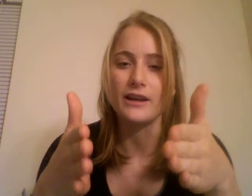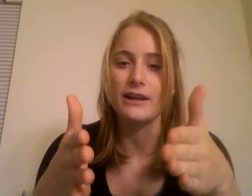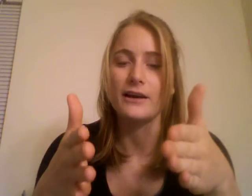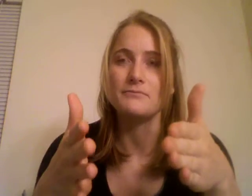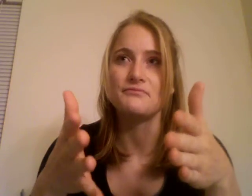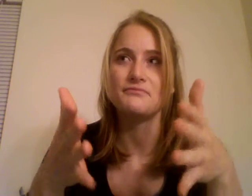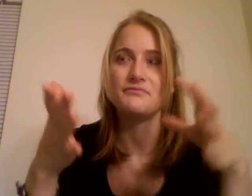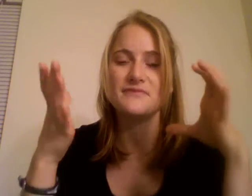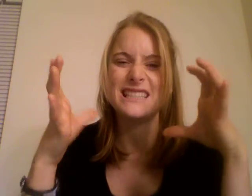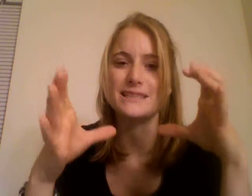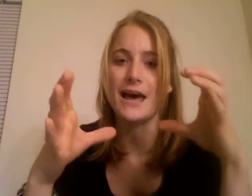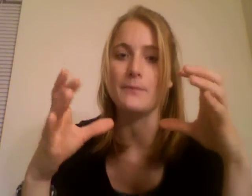very in depth. If